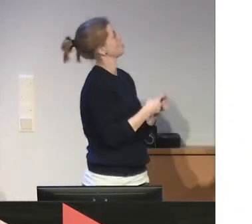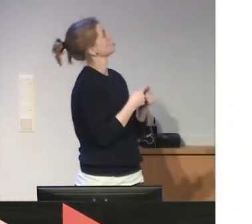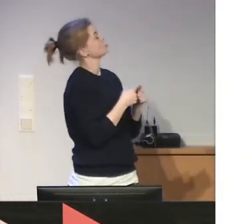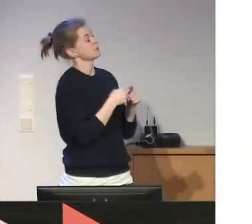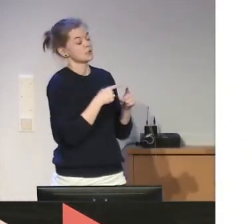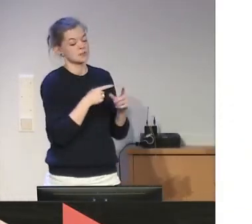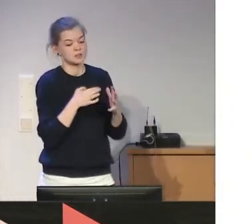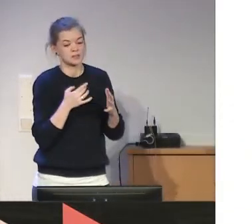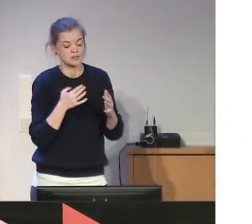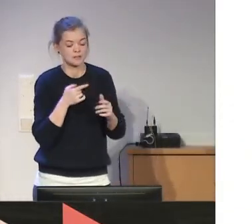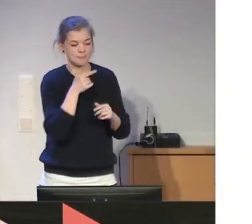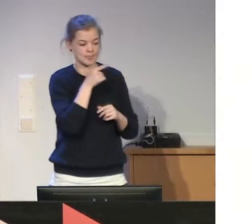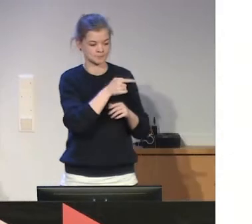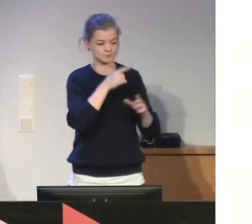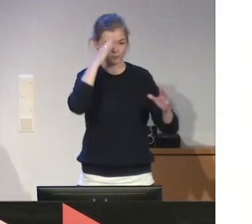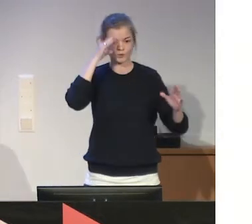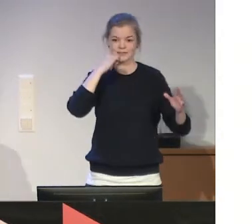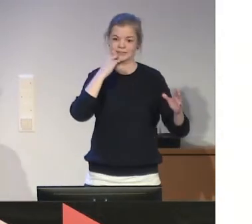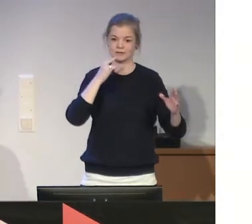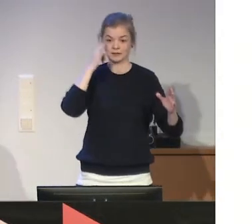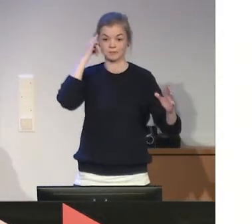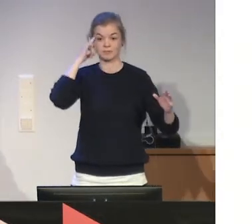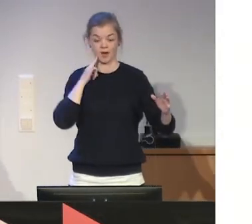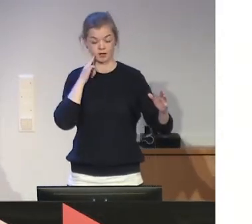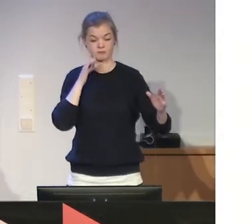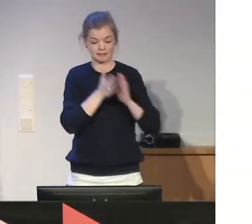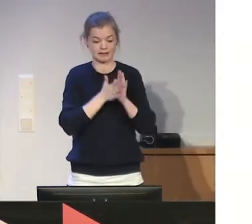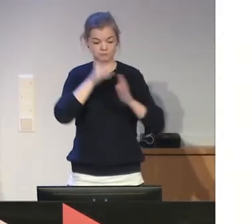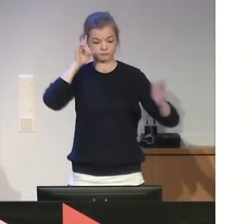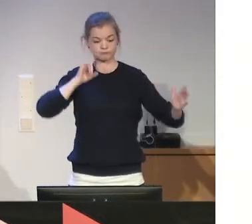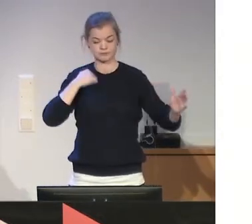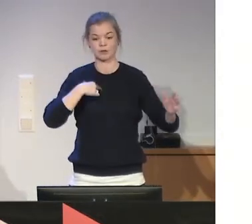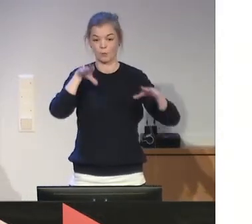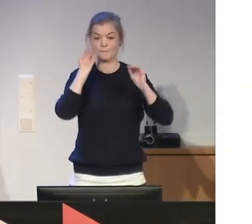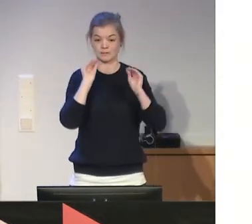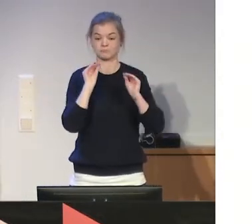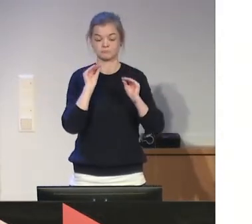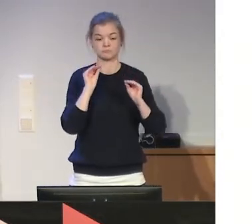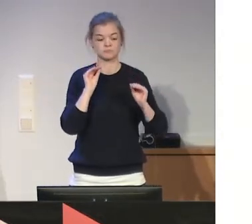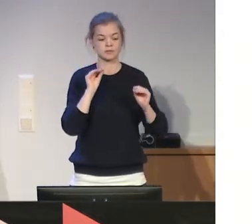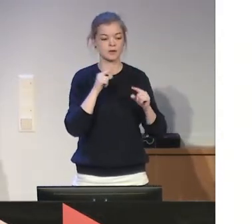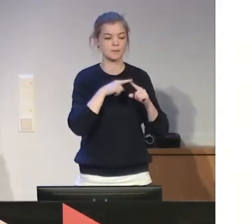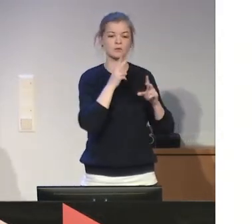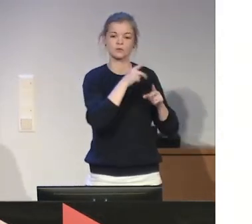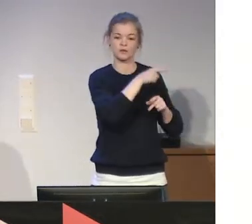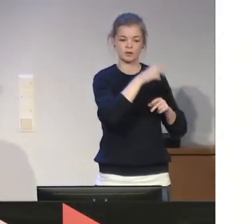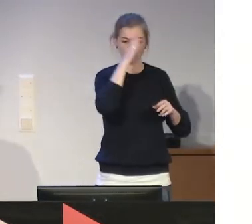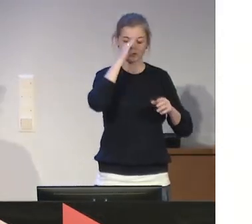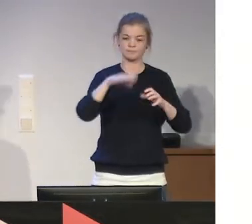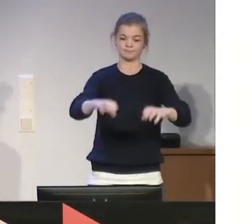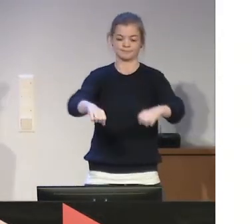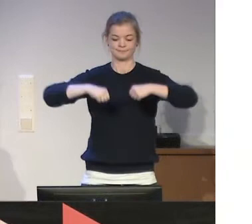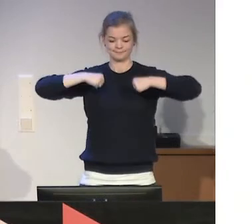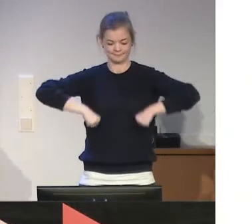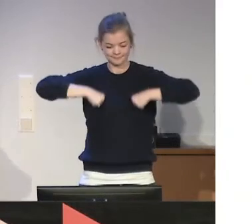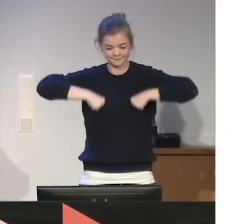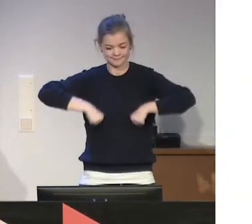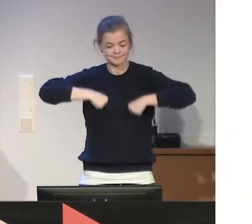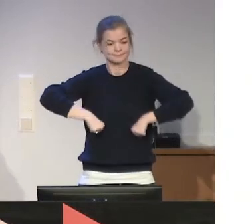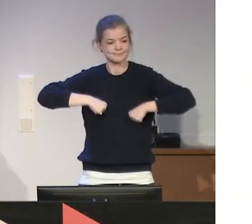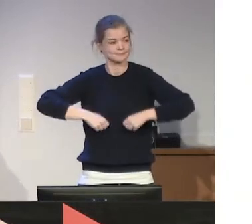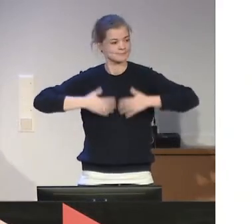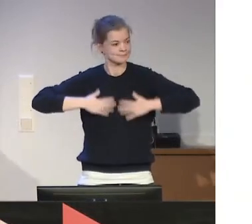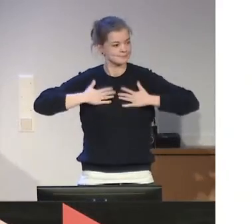everything. In addition to everything, so the boy was saying father, he was using the sign father, this I understood.